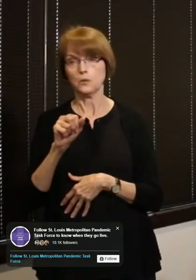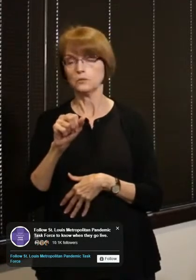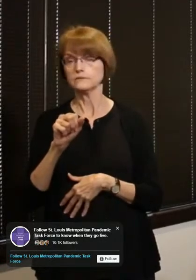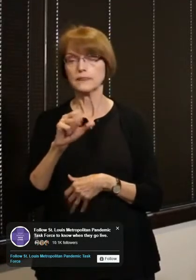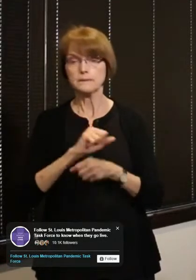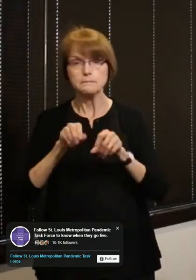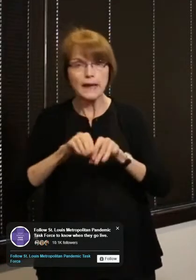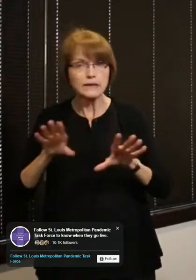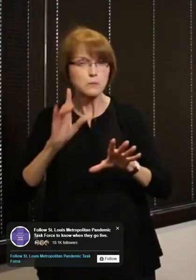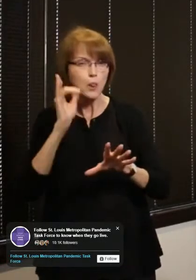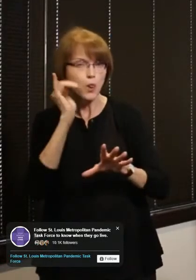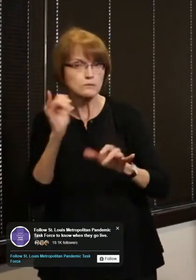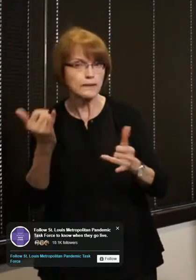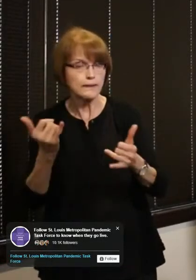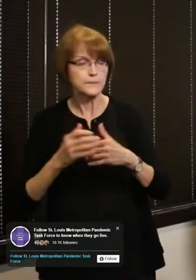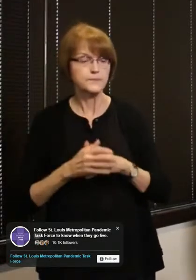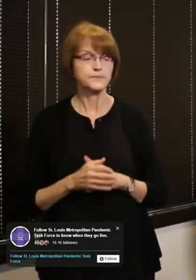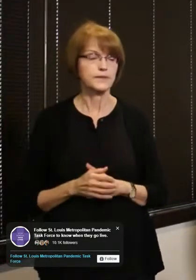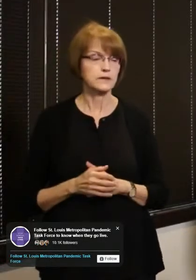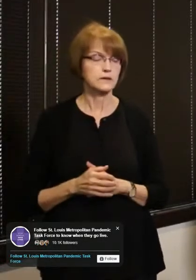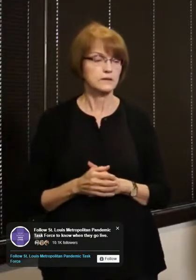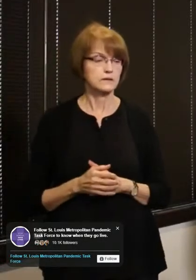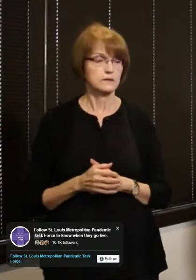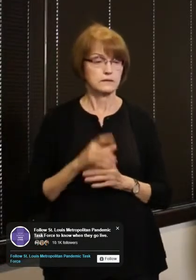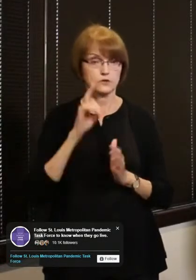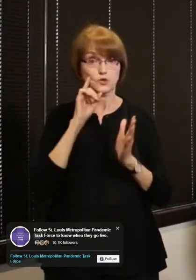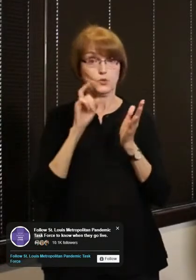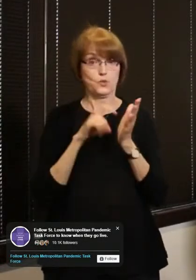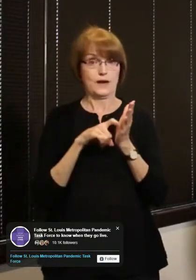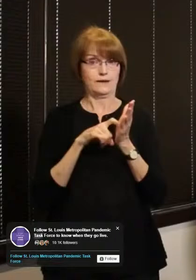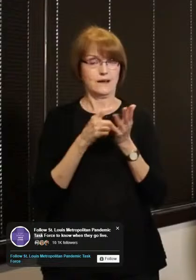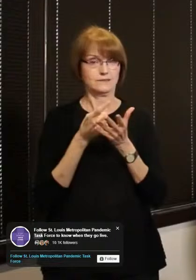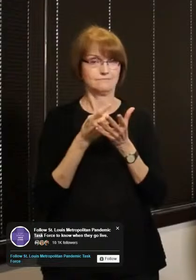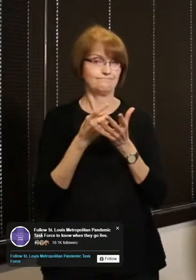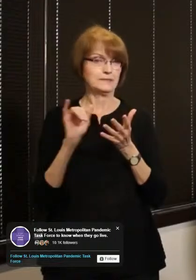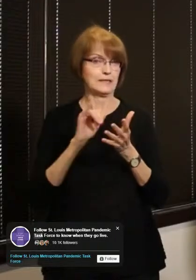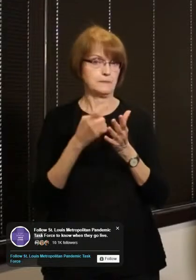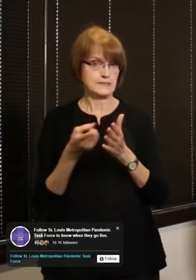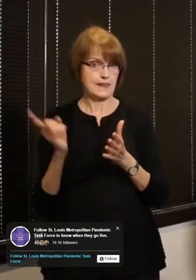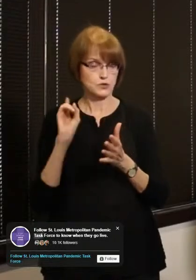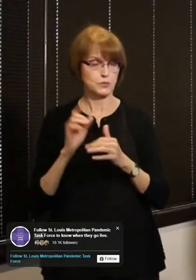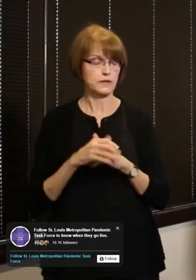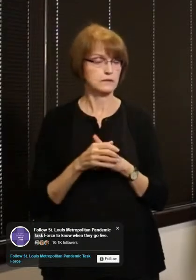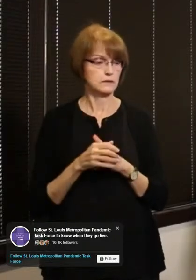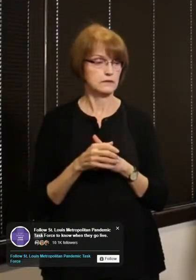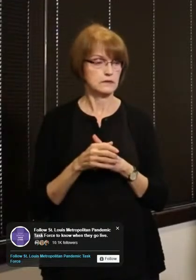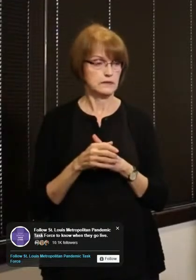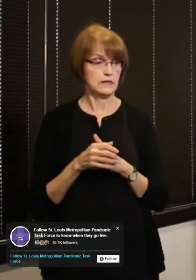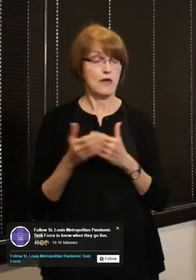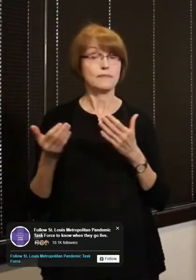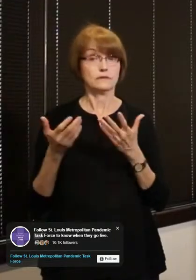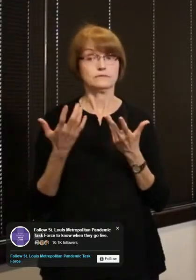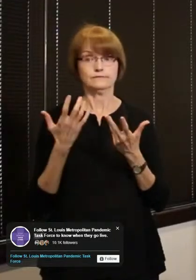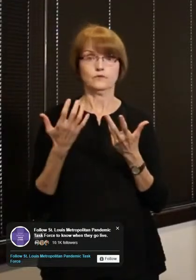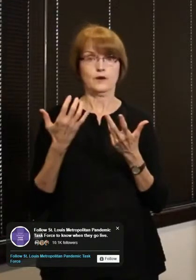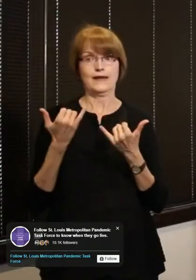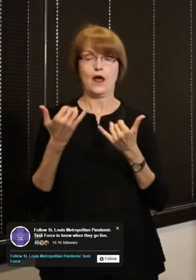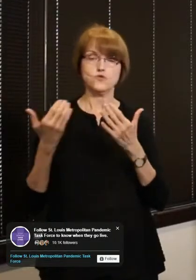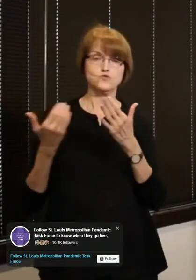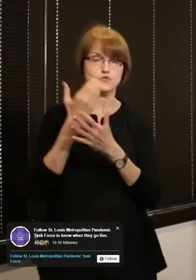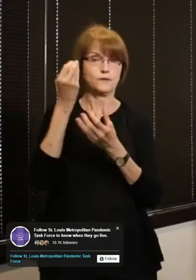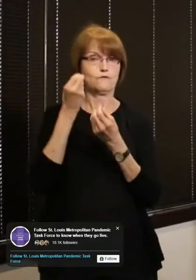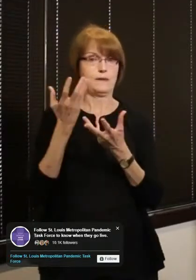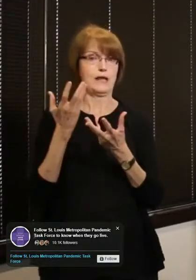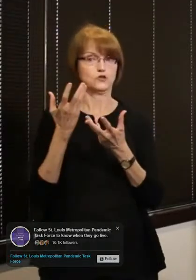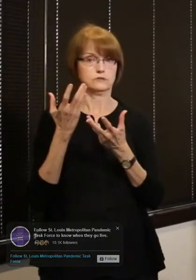pandemic. Now you've recognized this from last week, so the models again were updated for the data